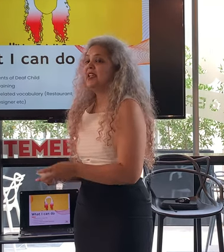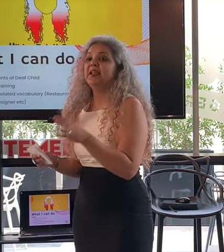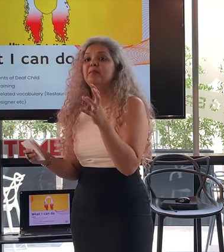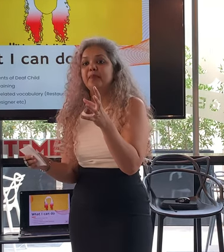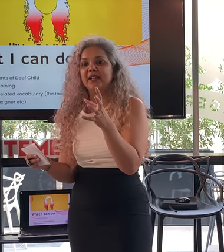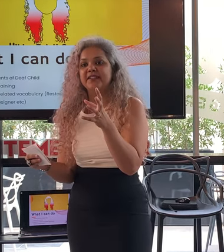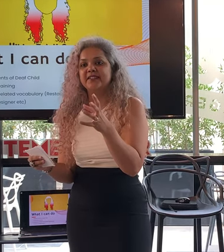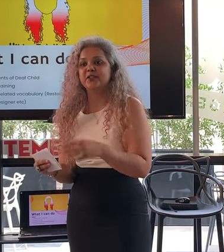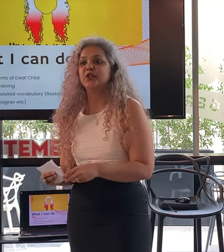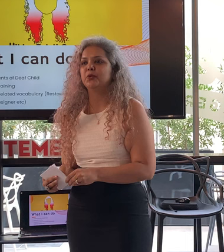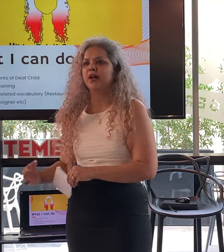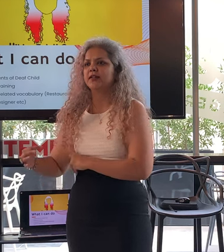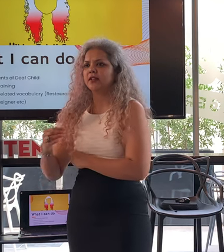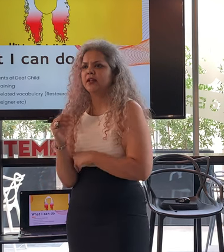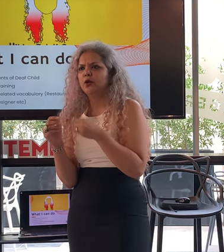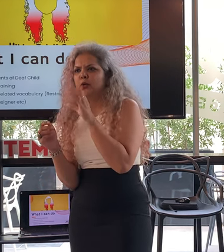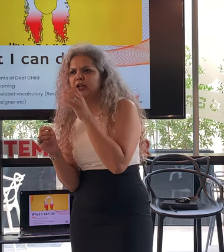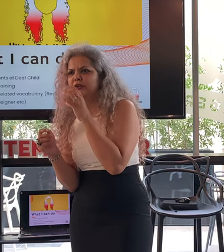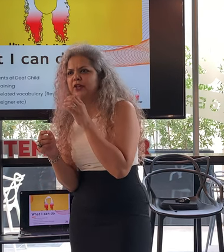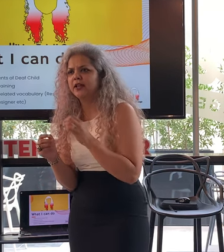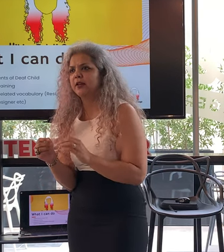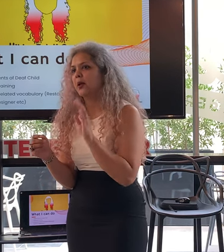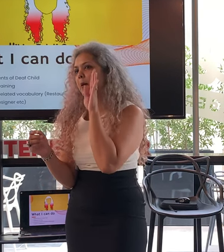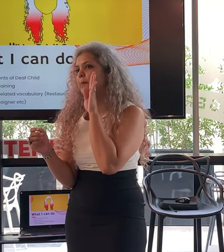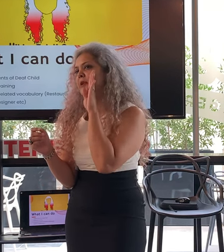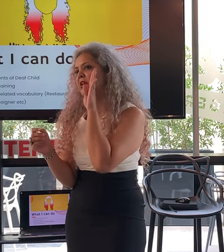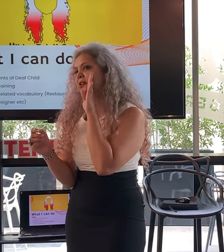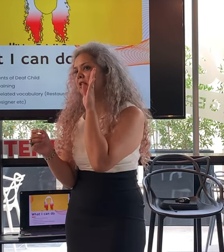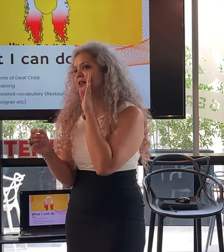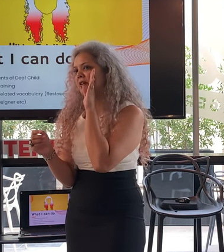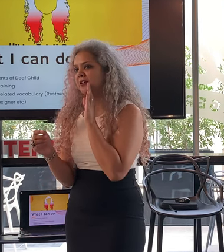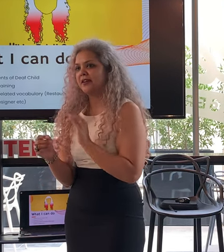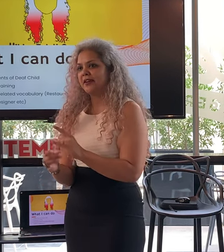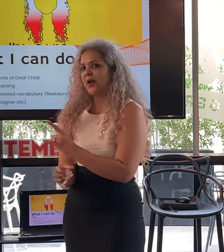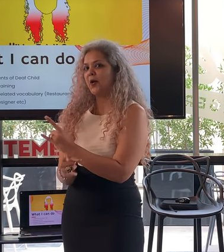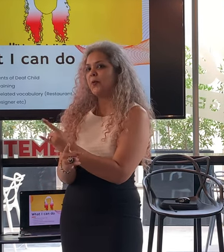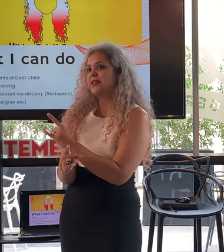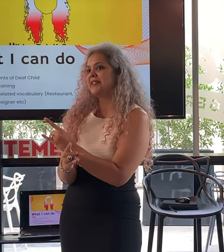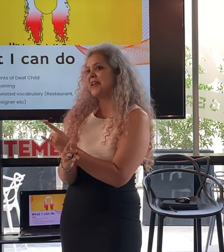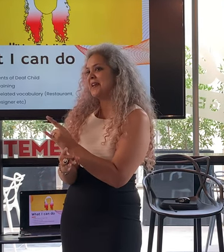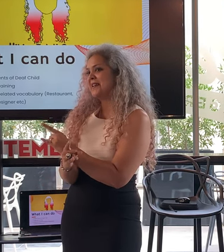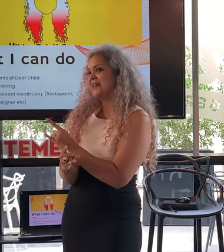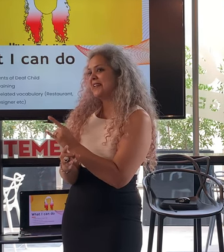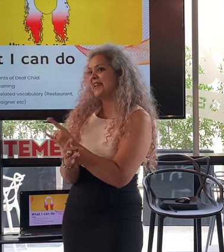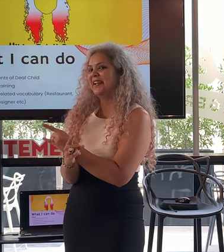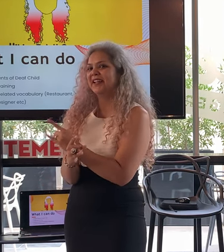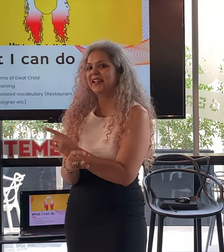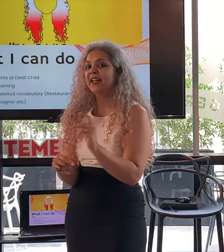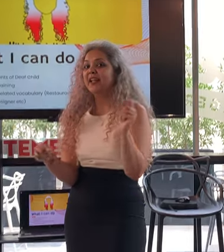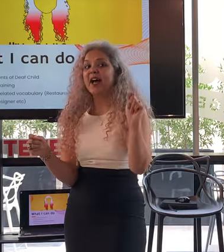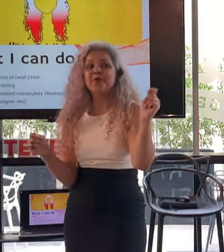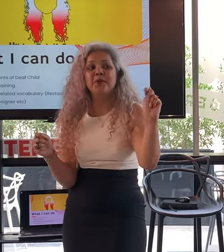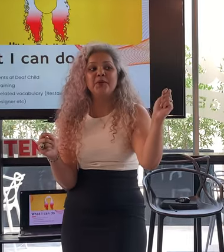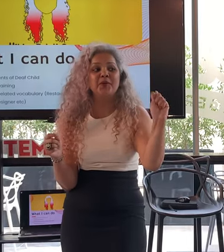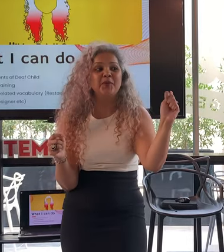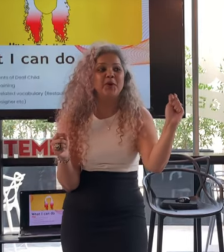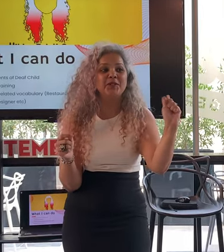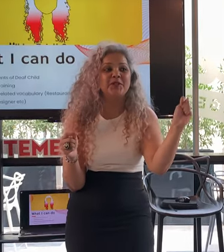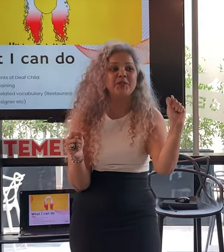In parties. You know. You want to ask. What are you drinking? Beer. You see. I want to go to the washroom.